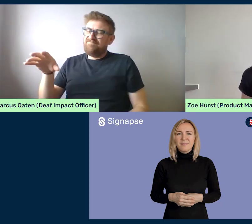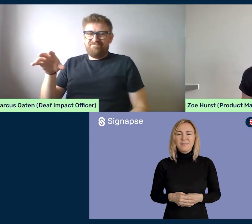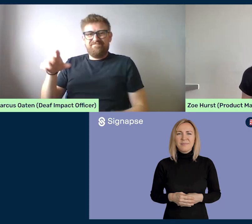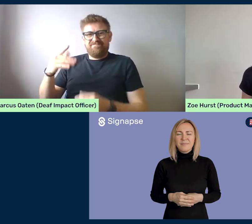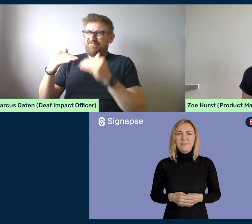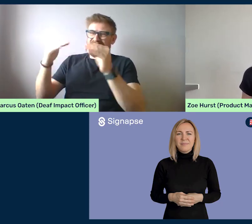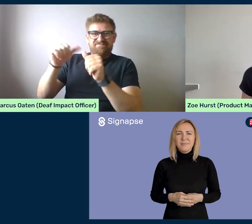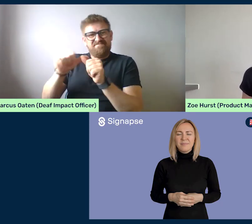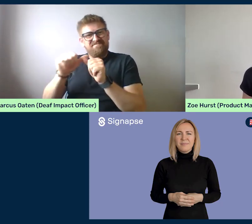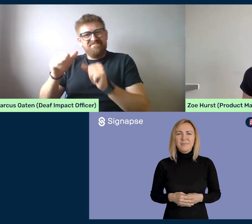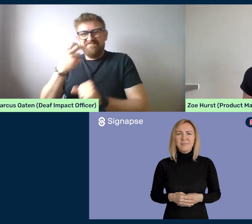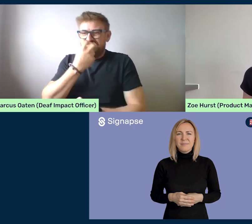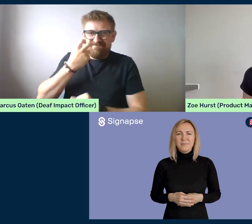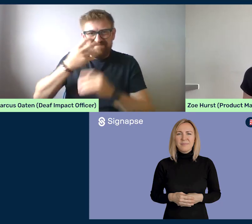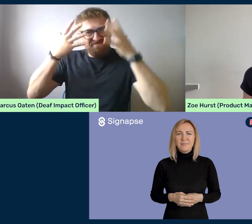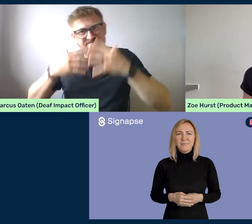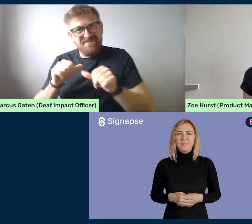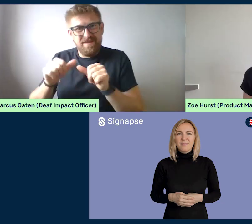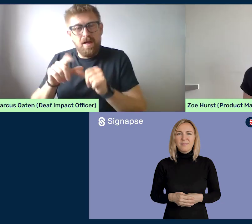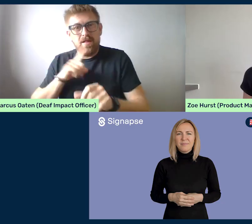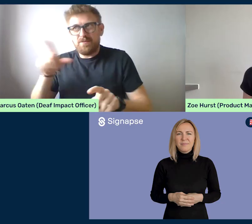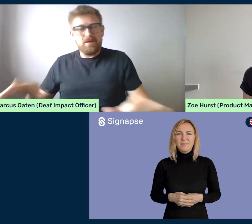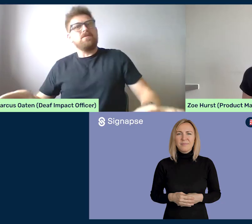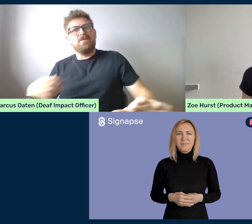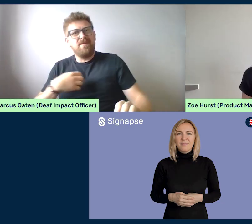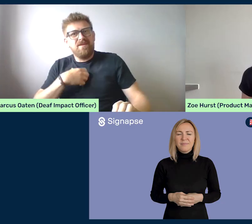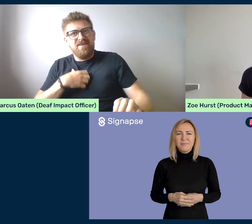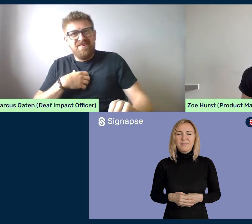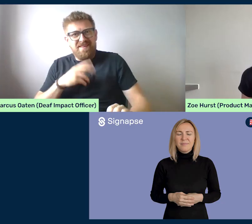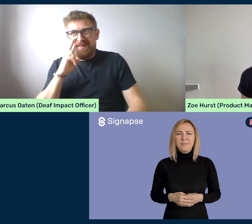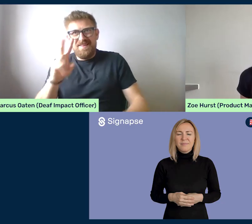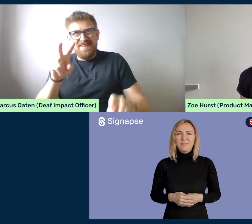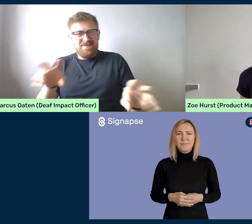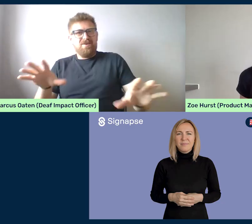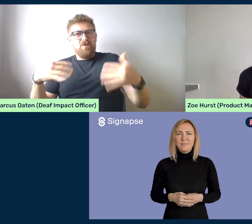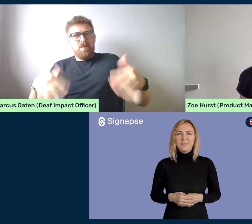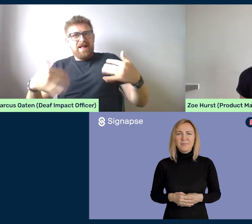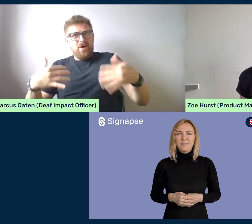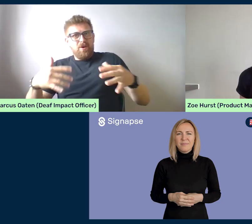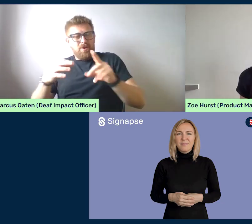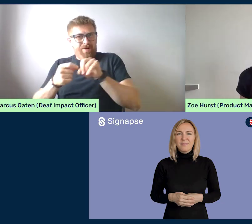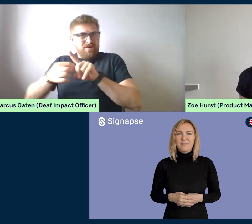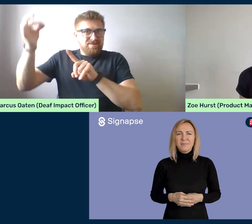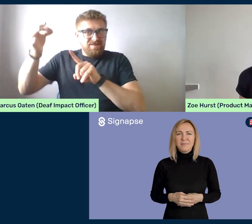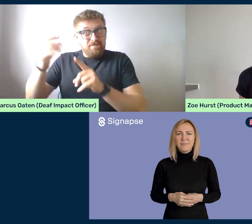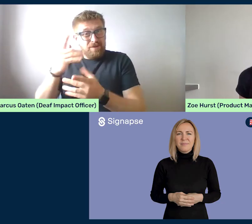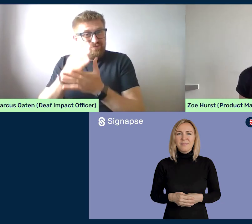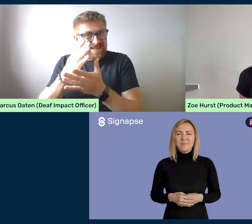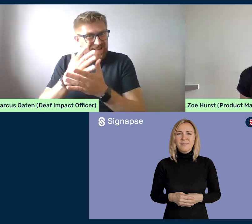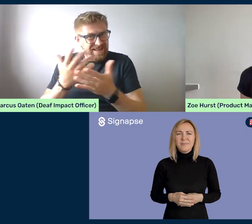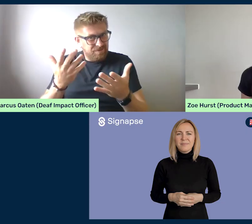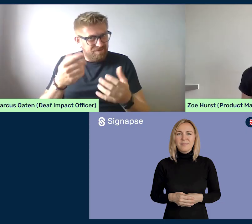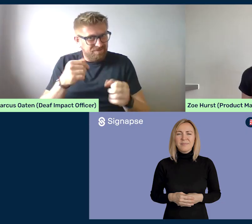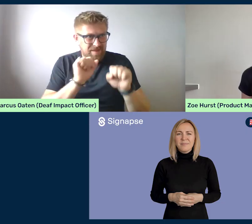end product where we got to the point of launching it took on board, and I think a lot of them were really surprised to